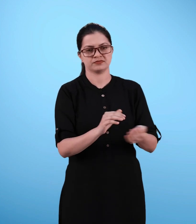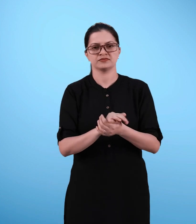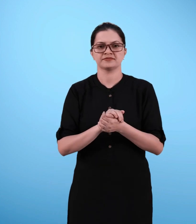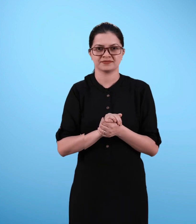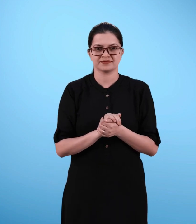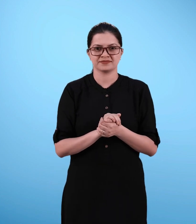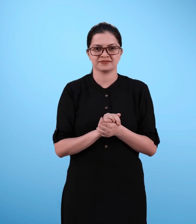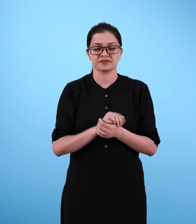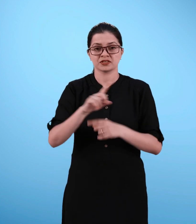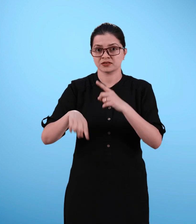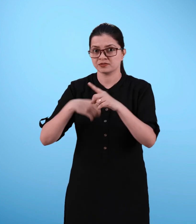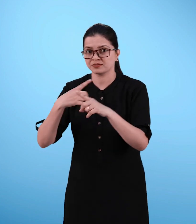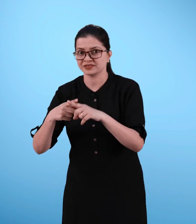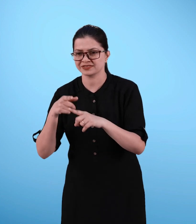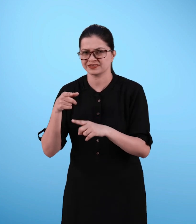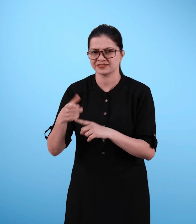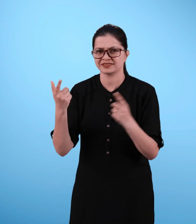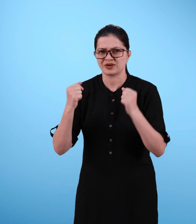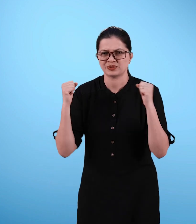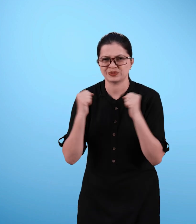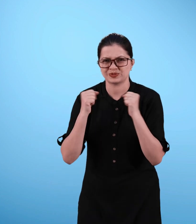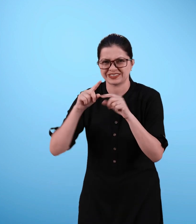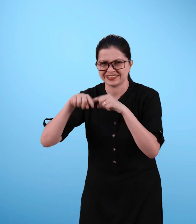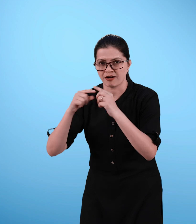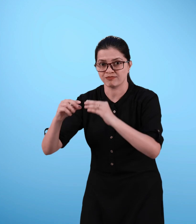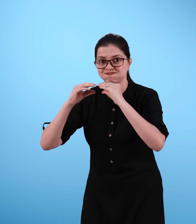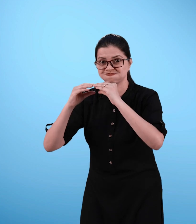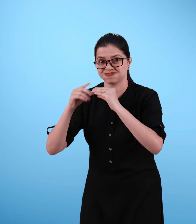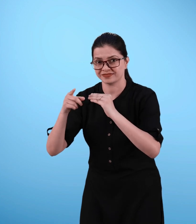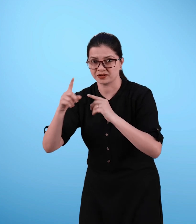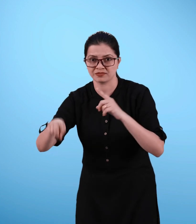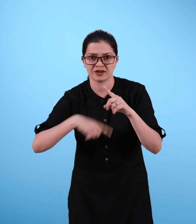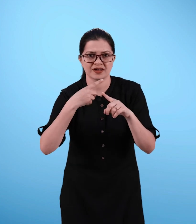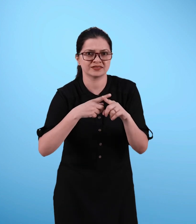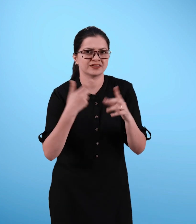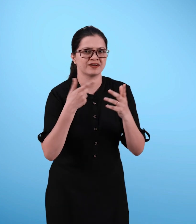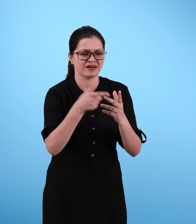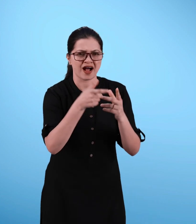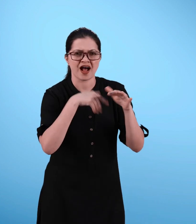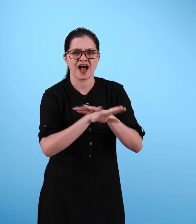Wool and silk fibers are obtained from animals.